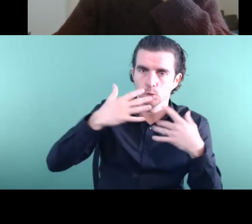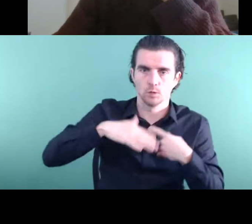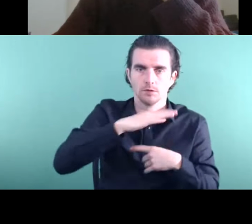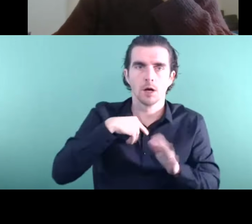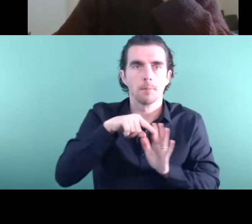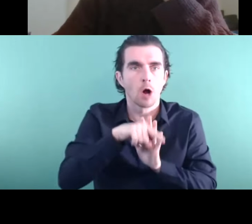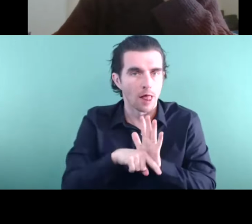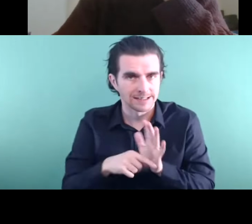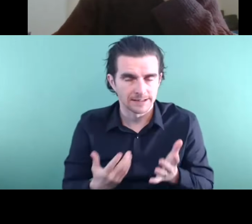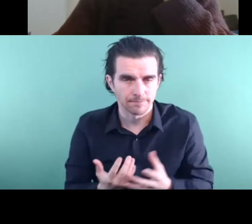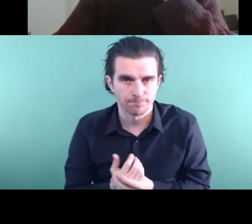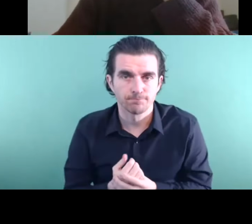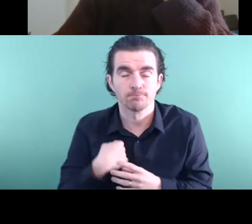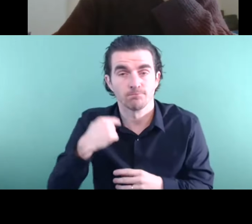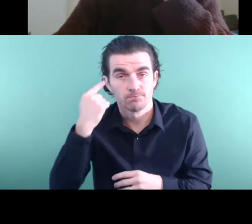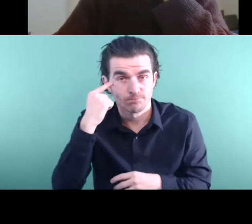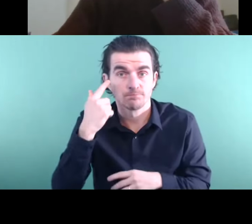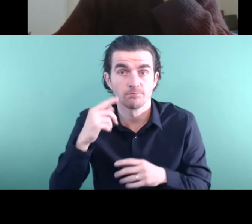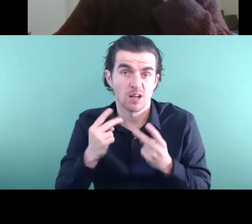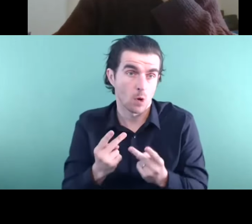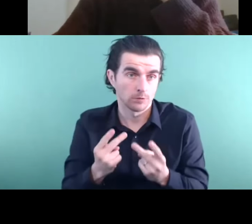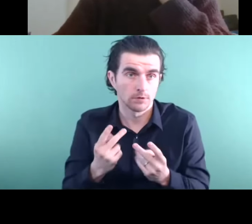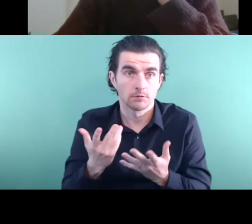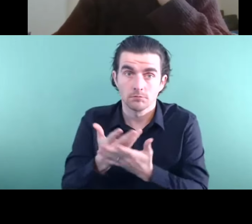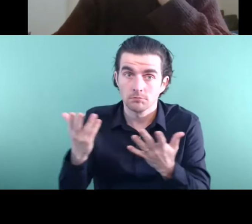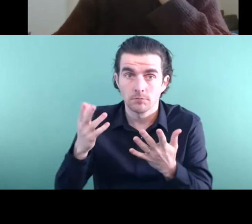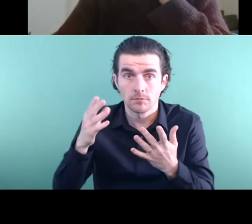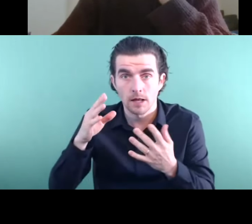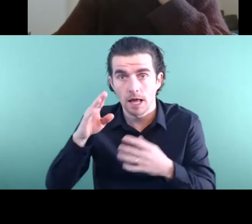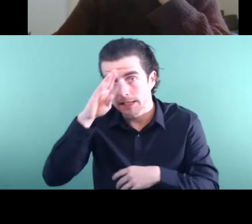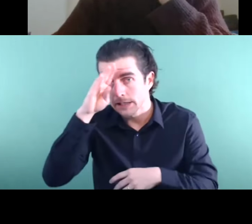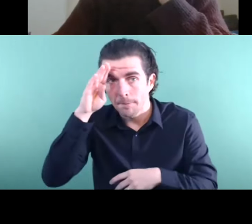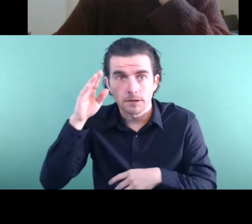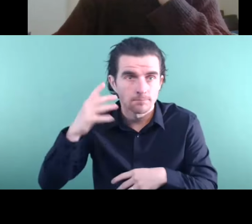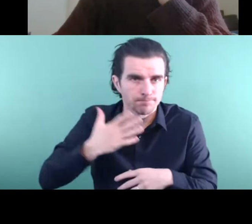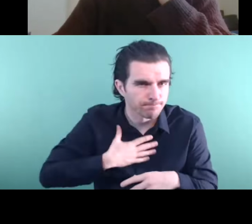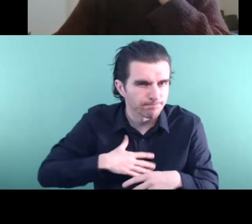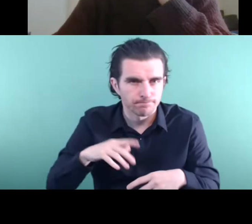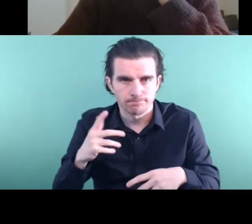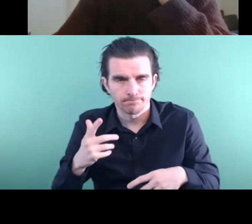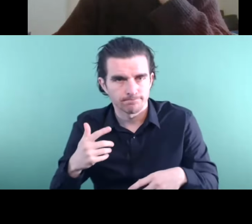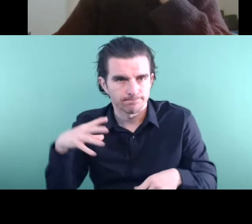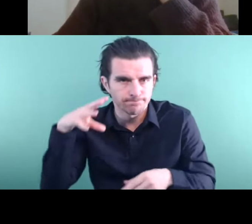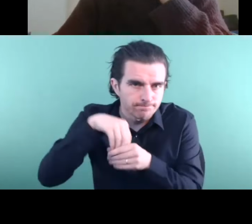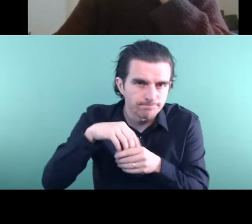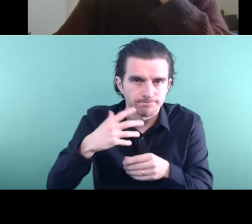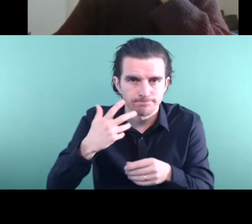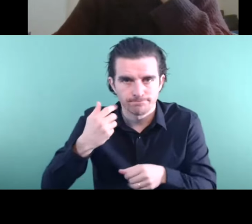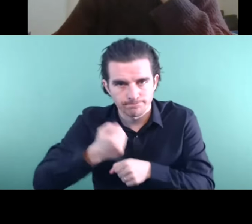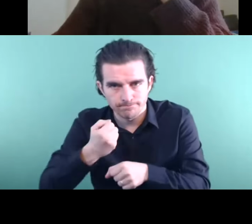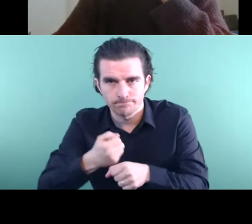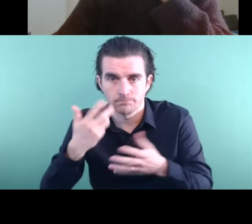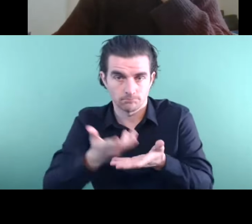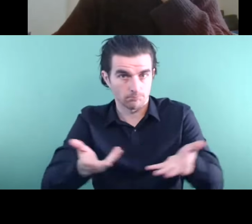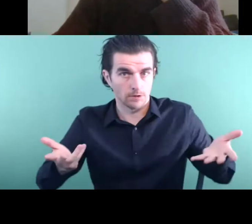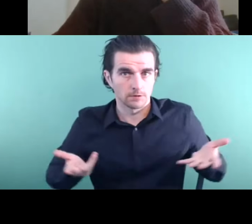career, which often is the case because people then associate with the topic or with a particular stance, you can also move to